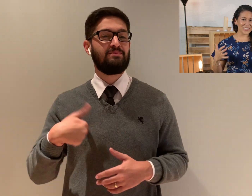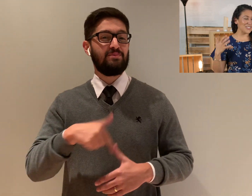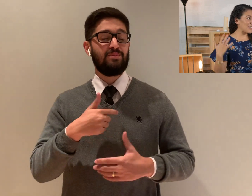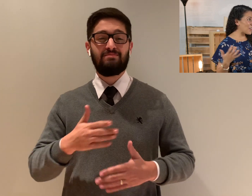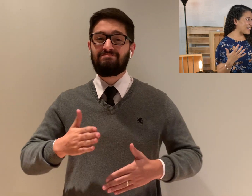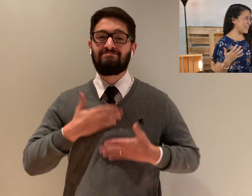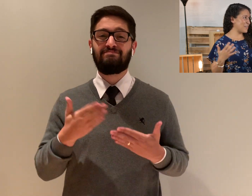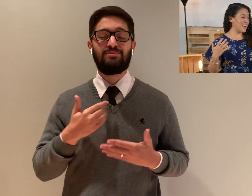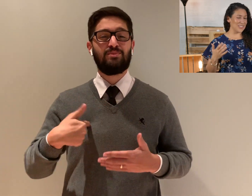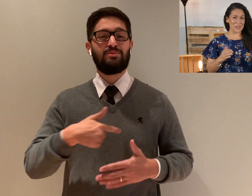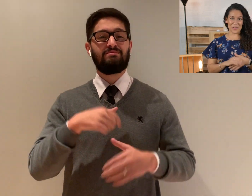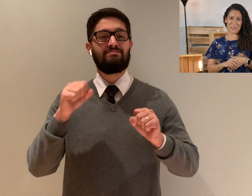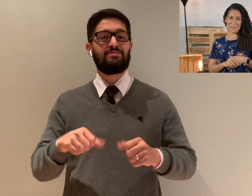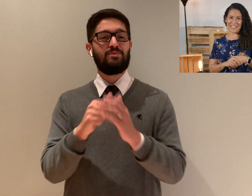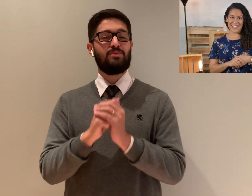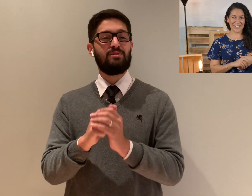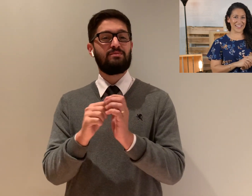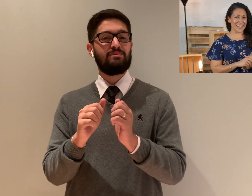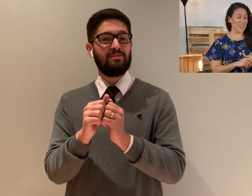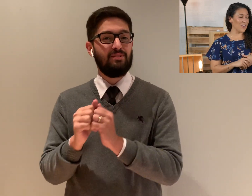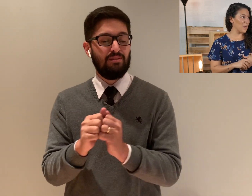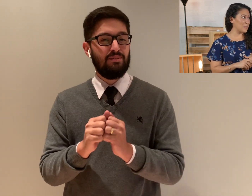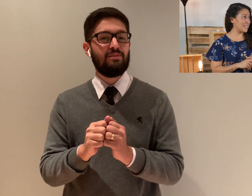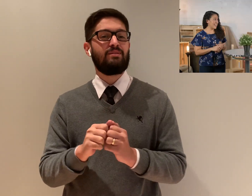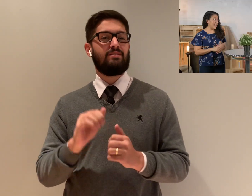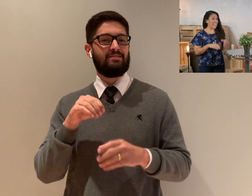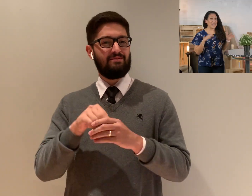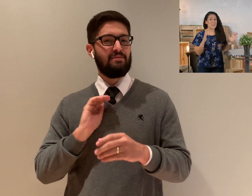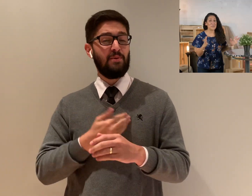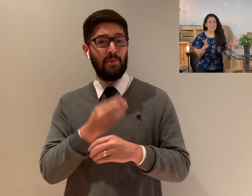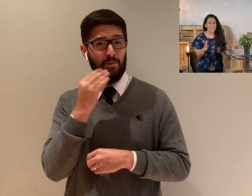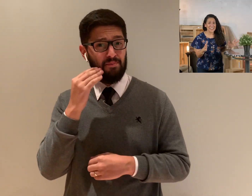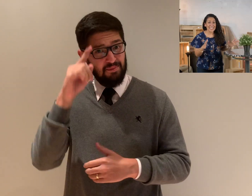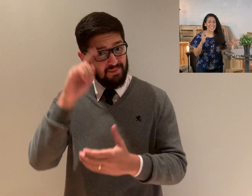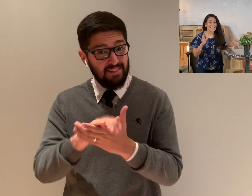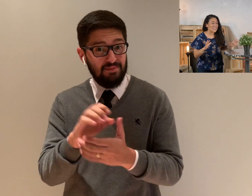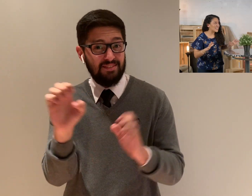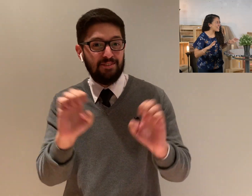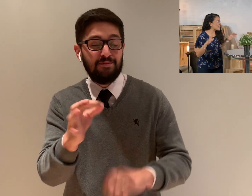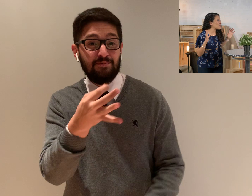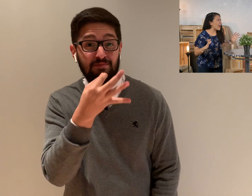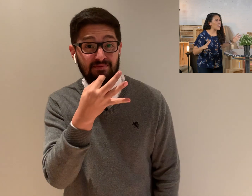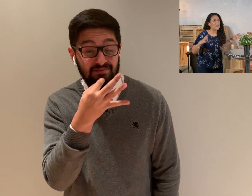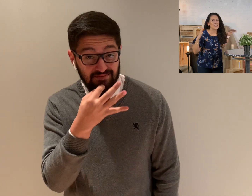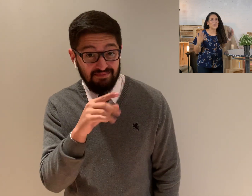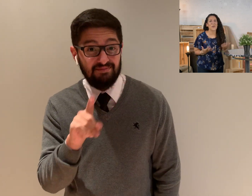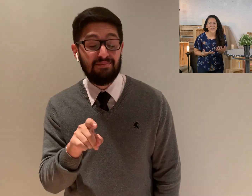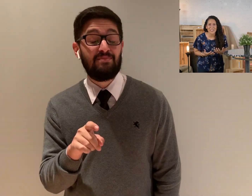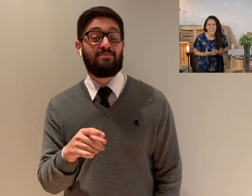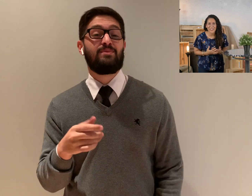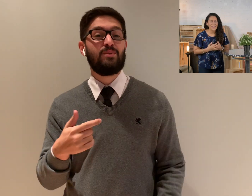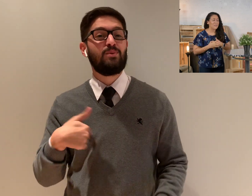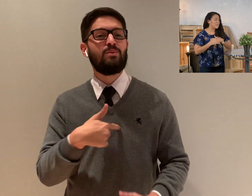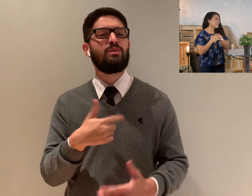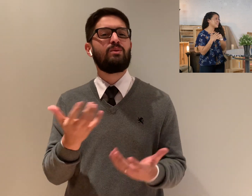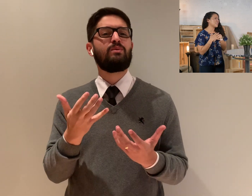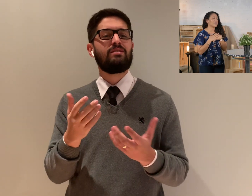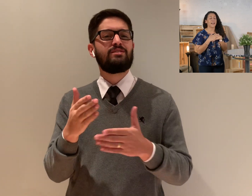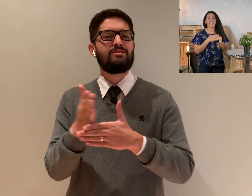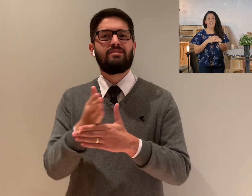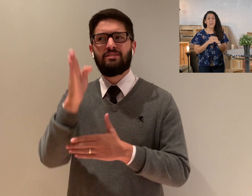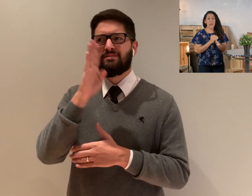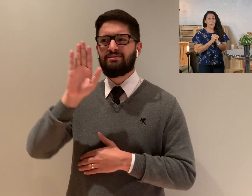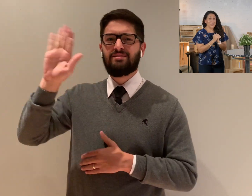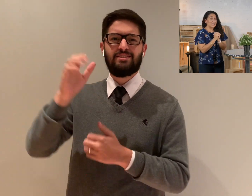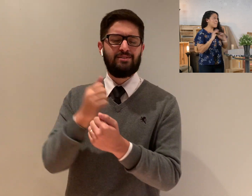Wow, we are so glad we got to worship together in our homes. And can you believe it? Easter is around the corner, and we want to